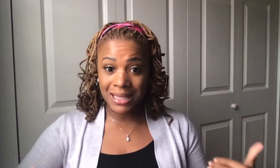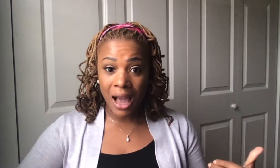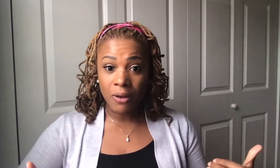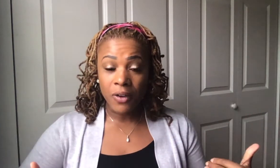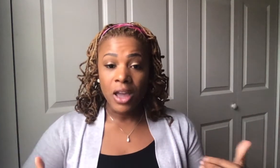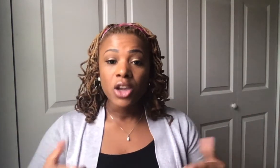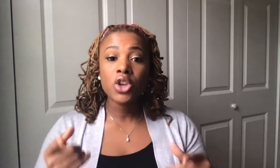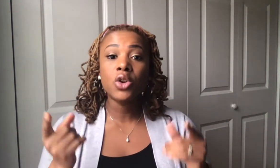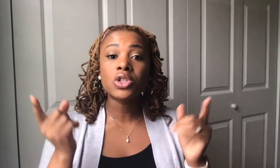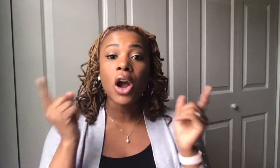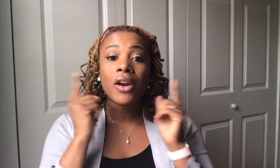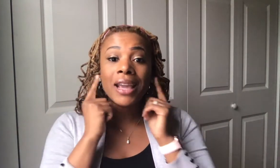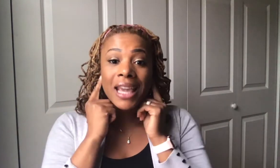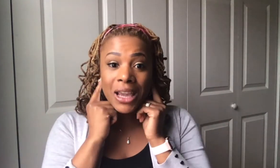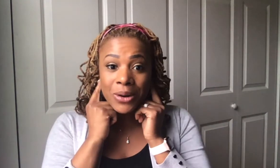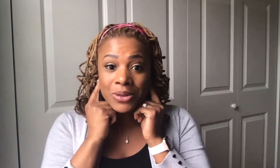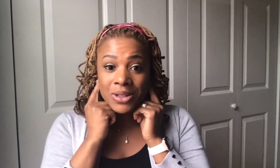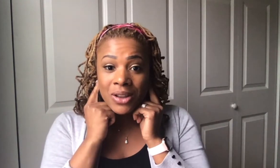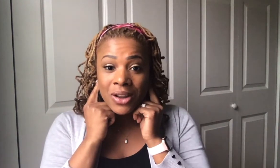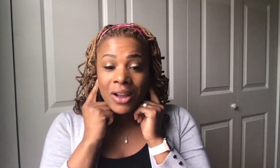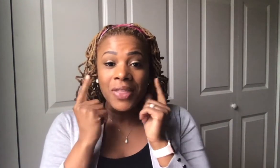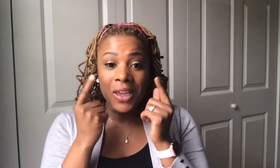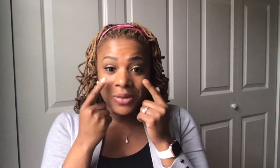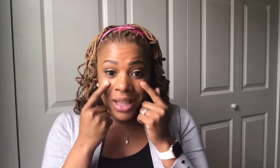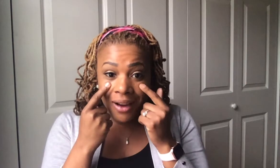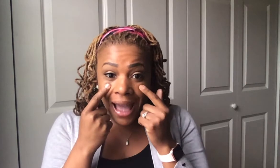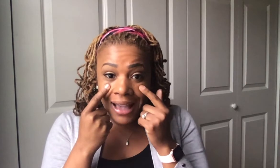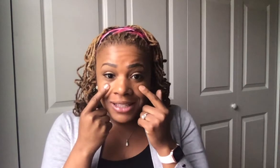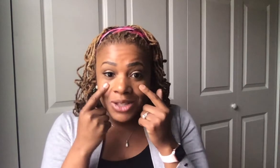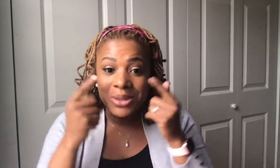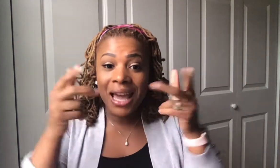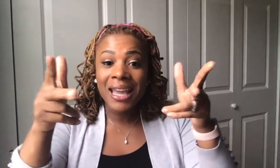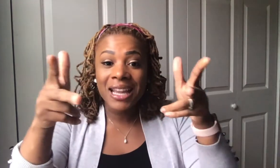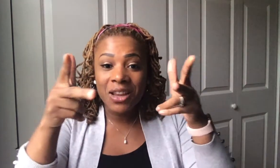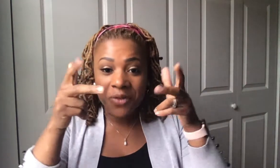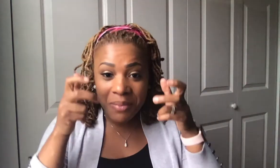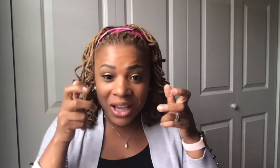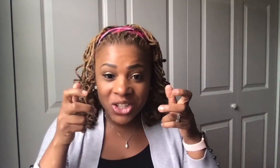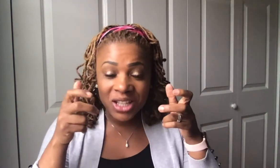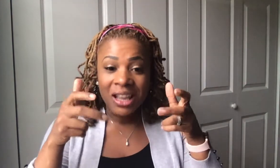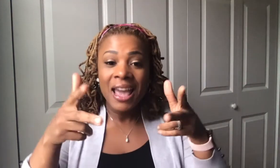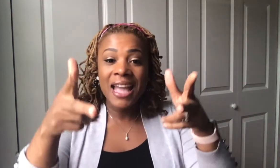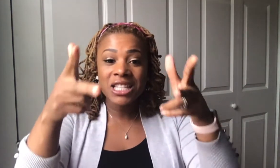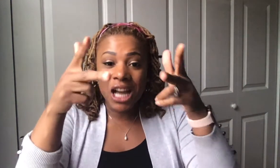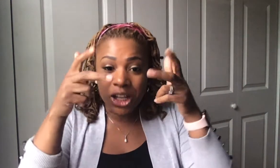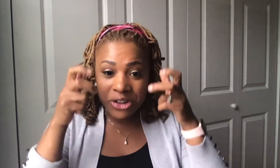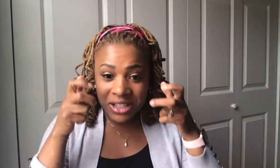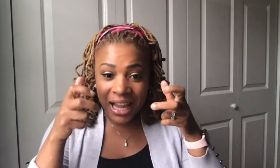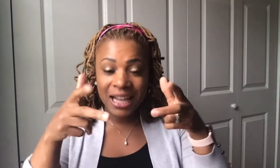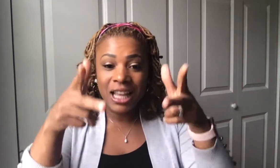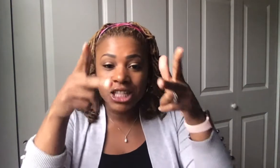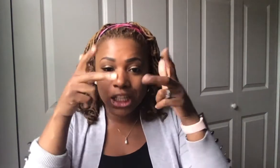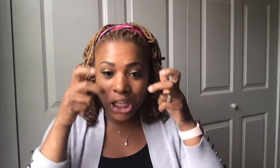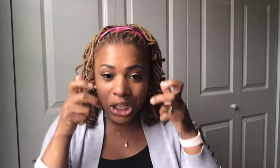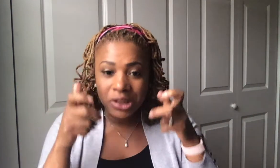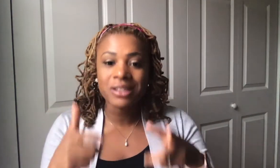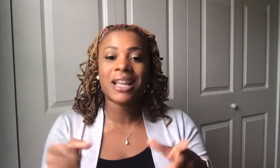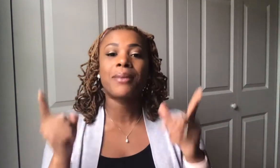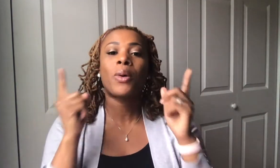myself use our ears. They use their eyes to take in information and to understand and to learn the same way that